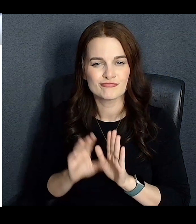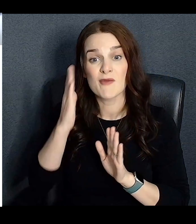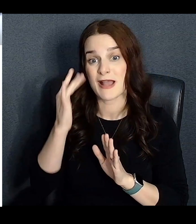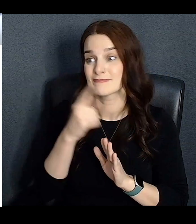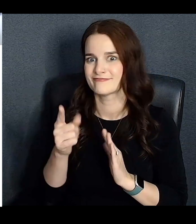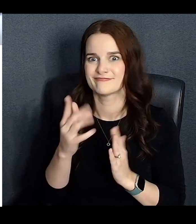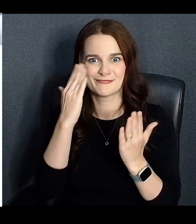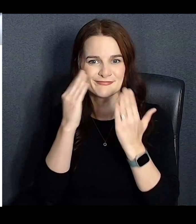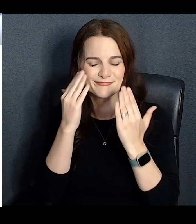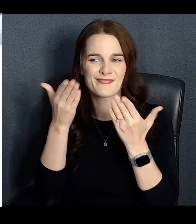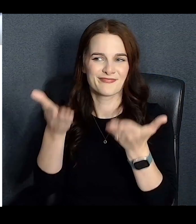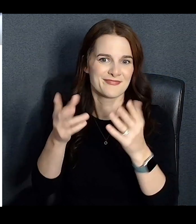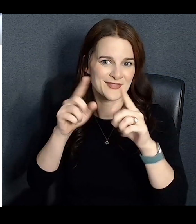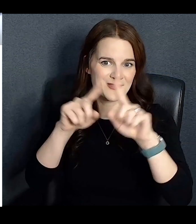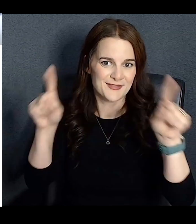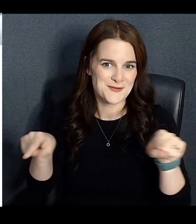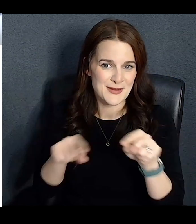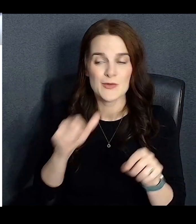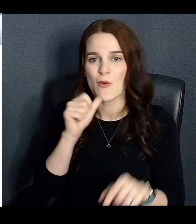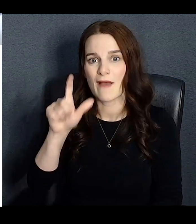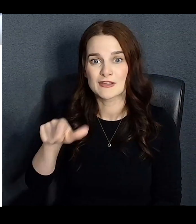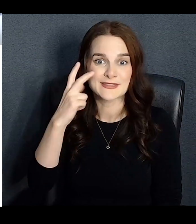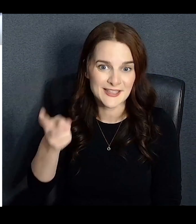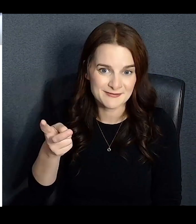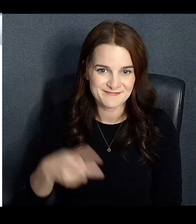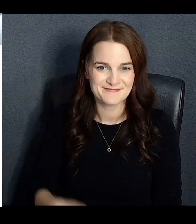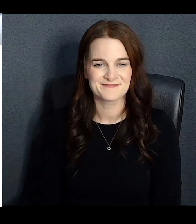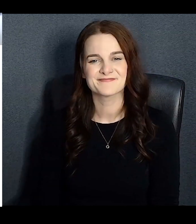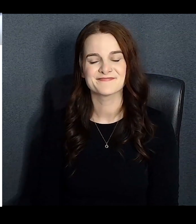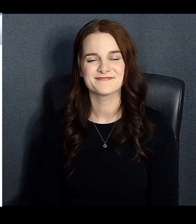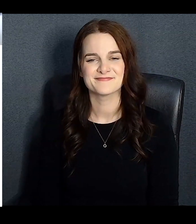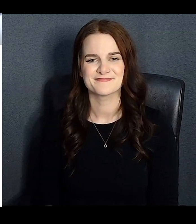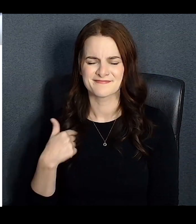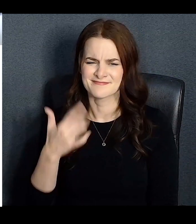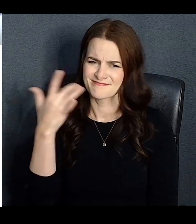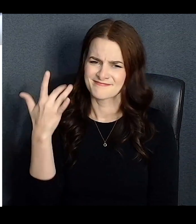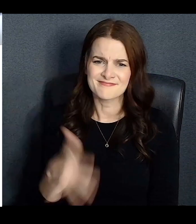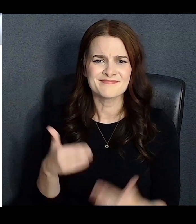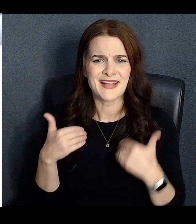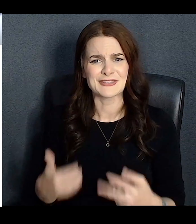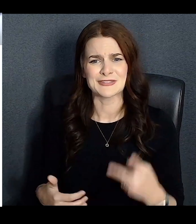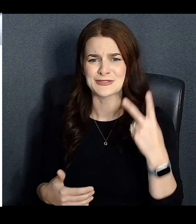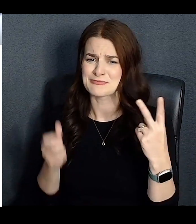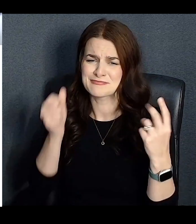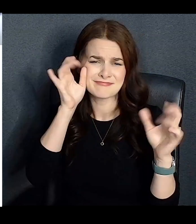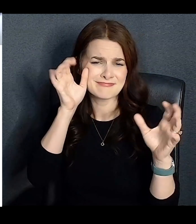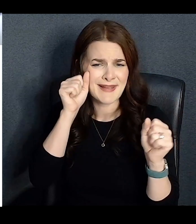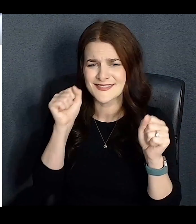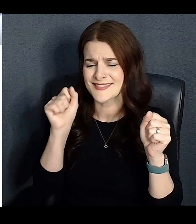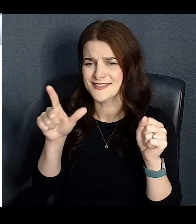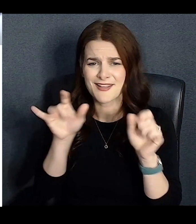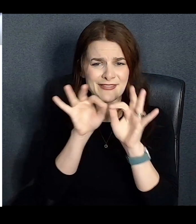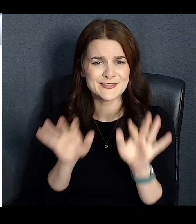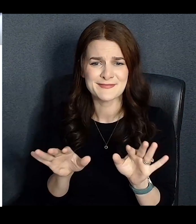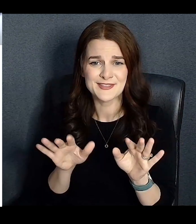ensure that everyone knows what is on the screen. You don't have to see what's on the screen. We also are so fortunate to have two